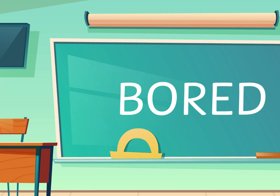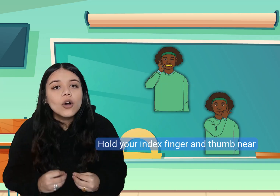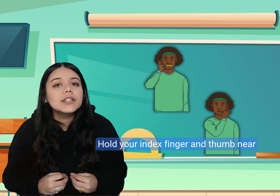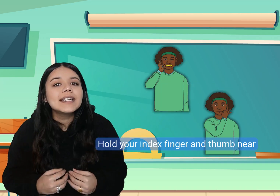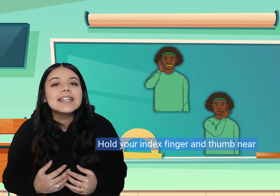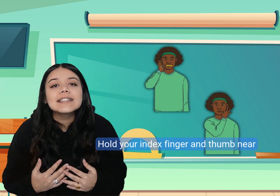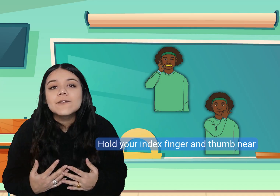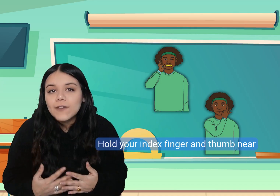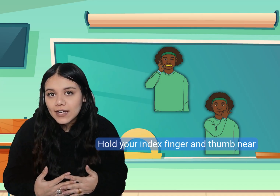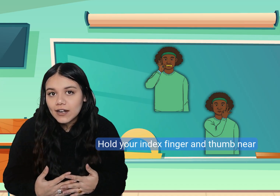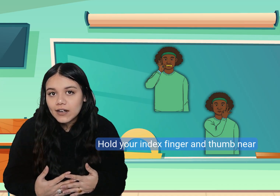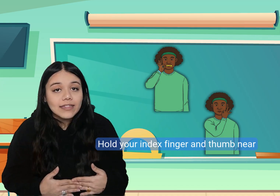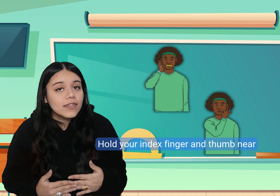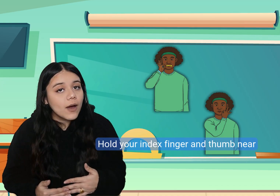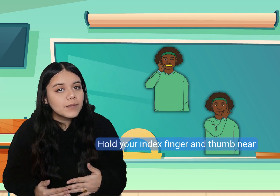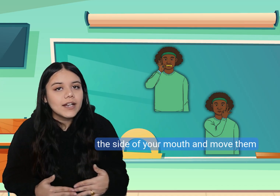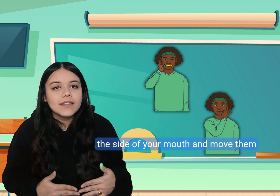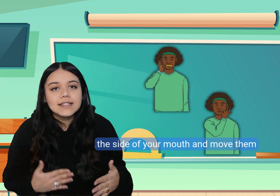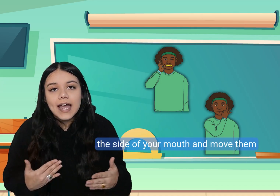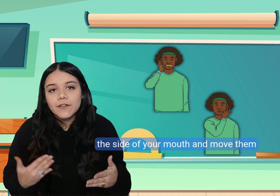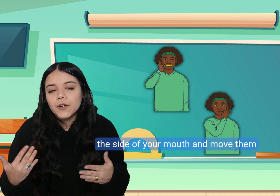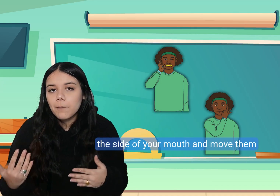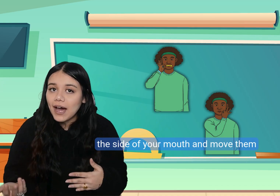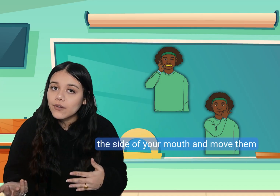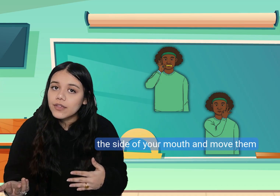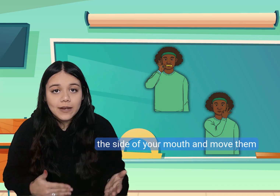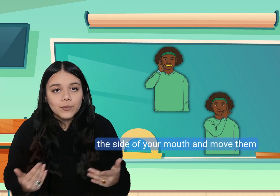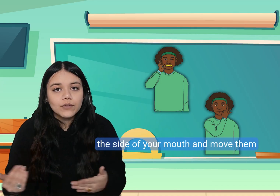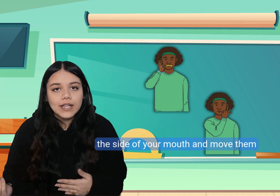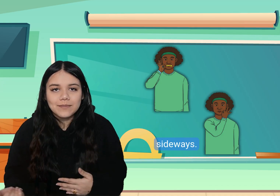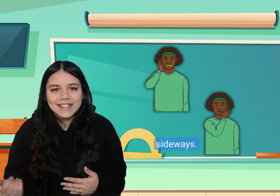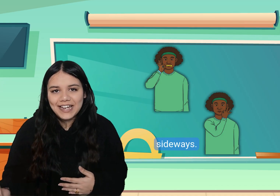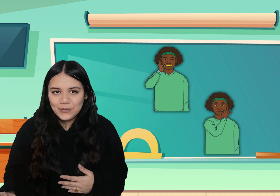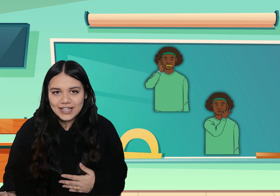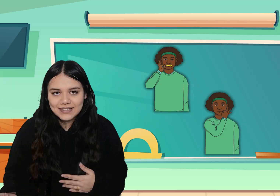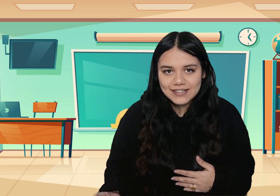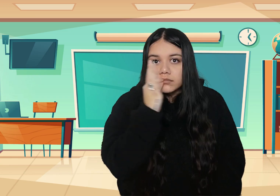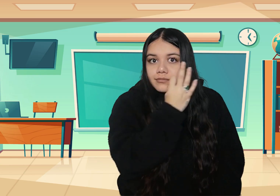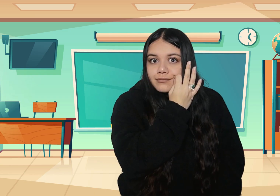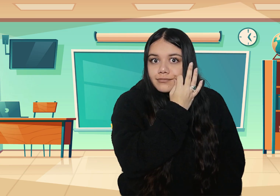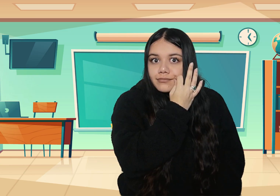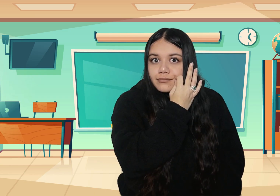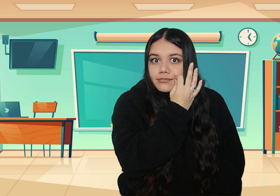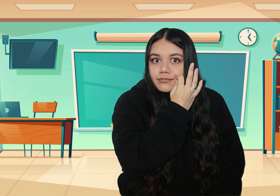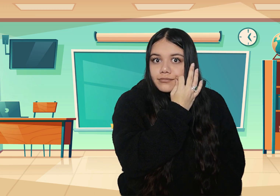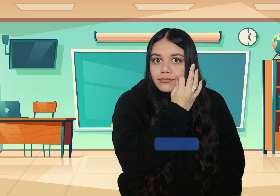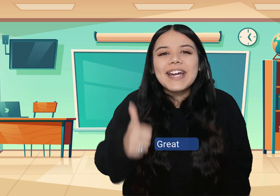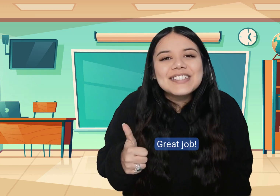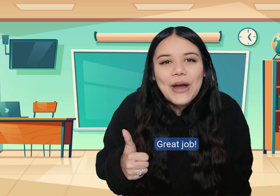Hold your index finger and thumb near the side of your mouth and move them sideways. Great job!